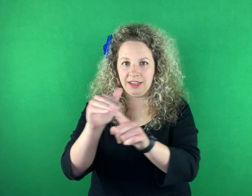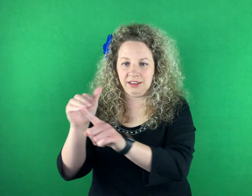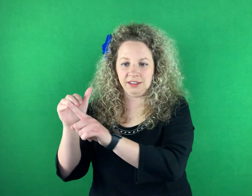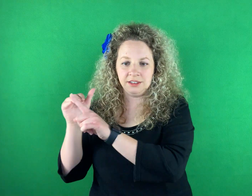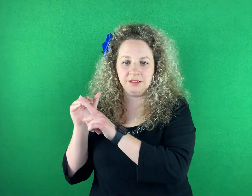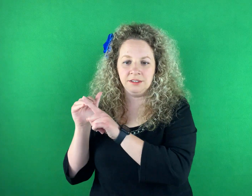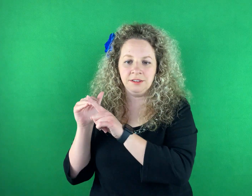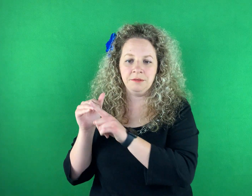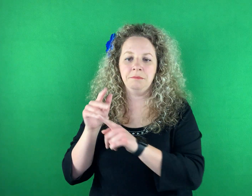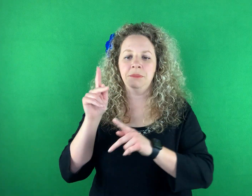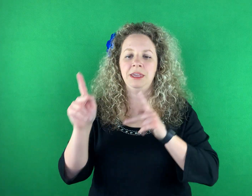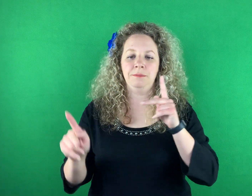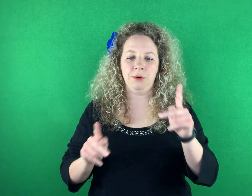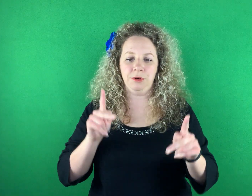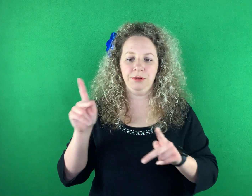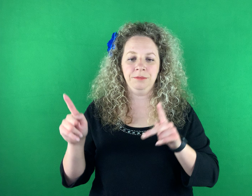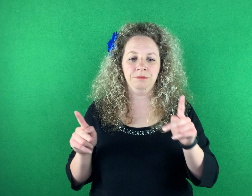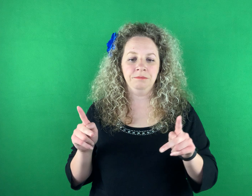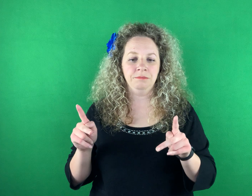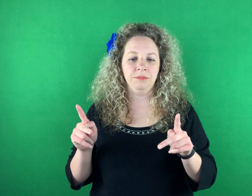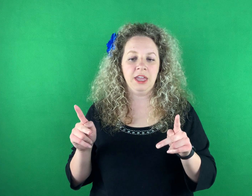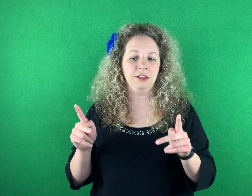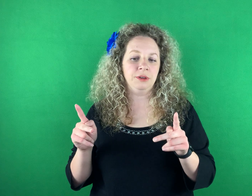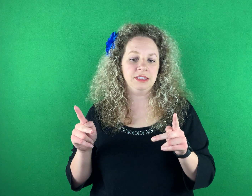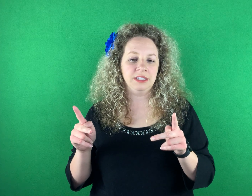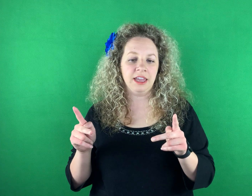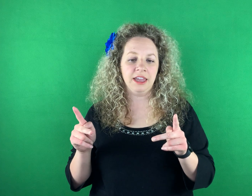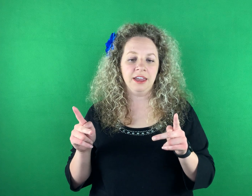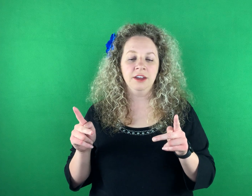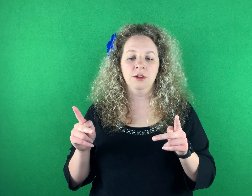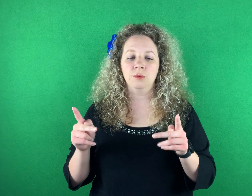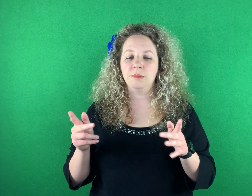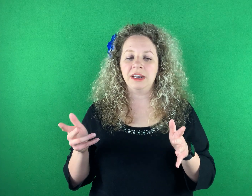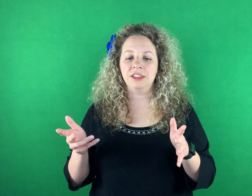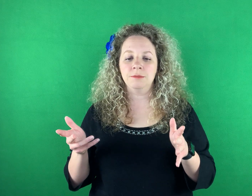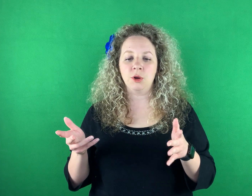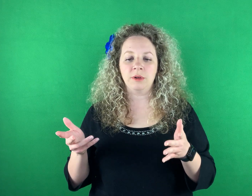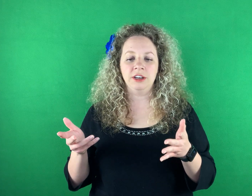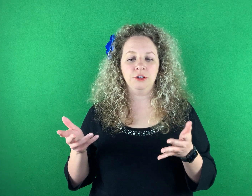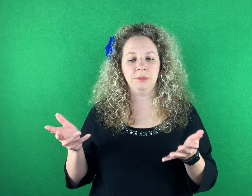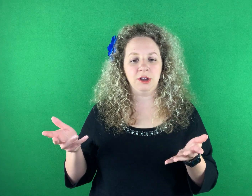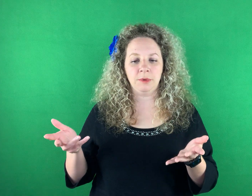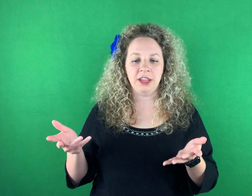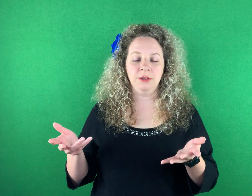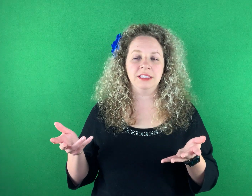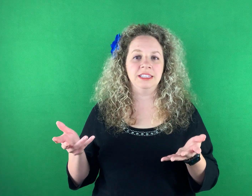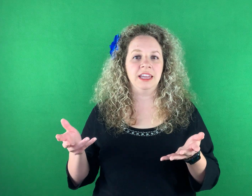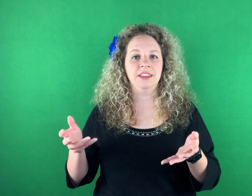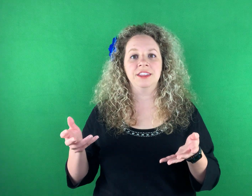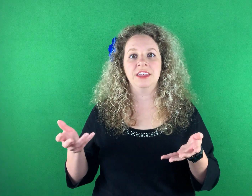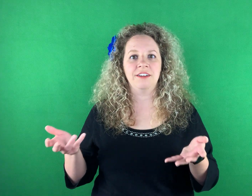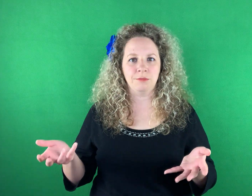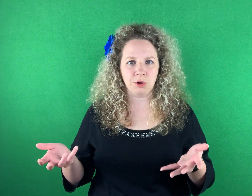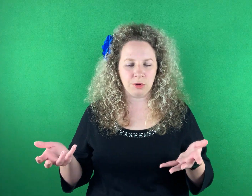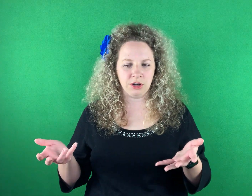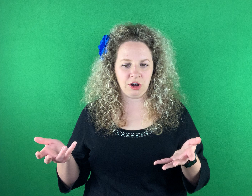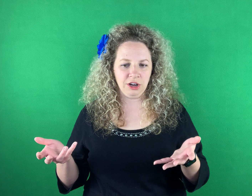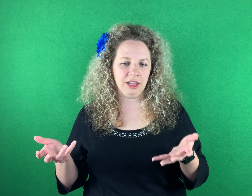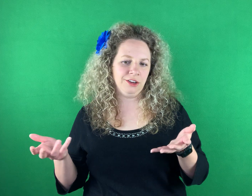remind people, and you could say reminding the broken it'll be all right. You could say that they have a broken heart and it'll be